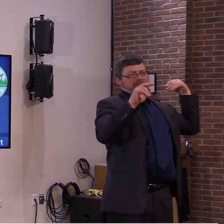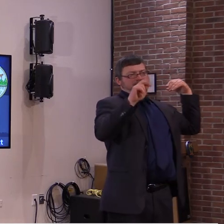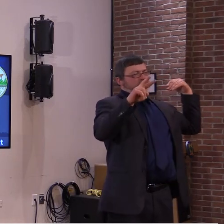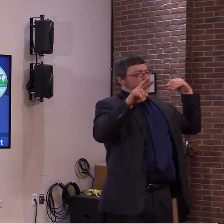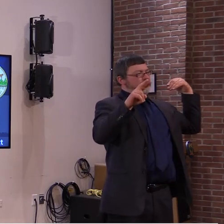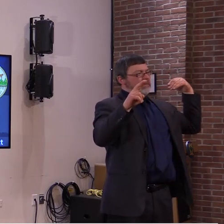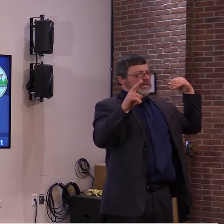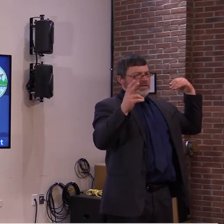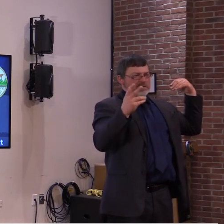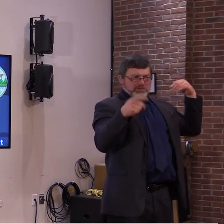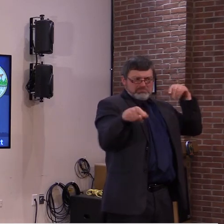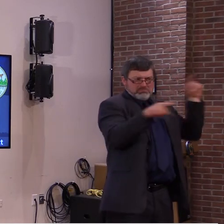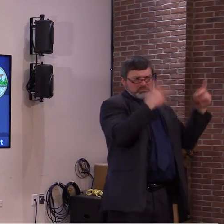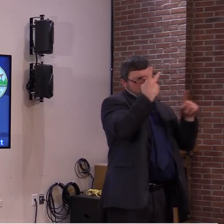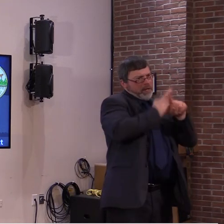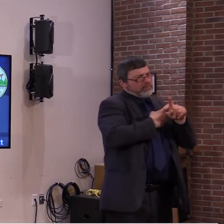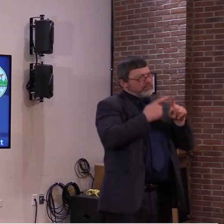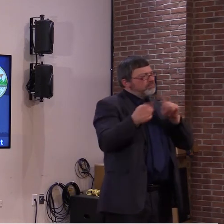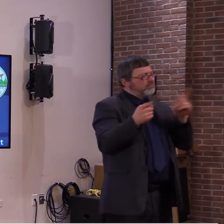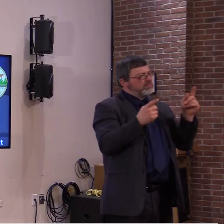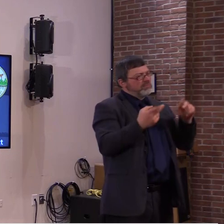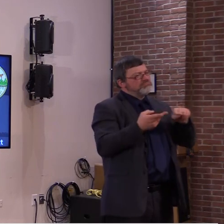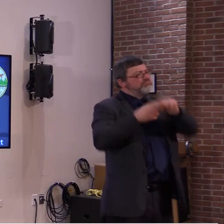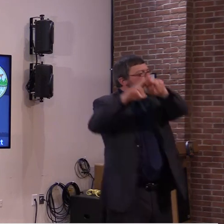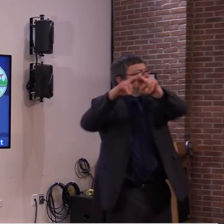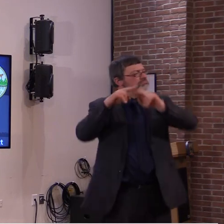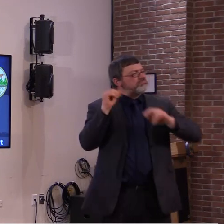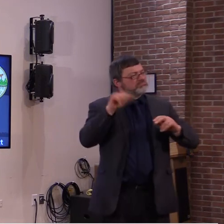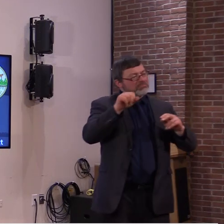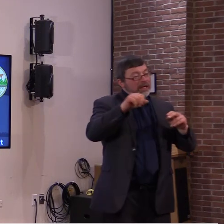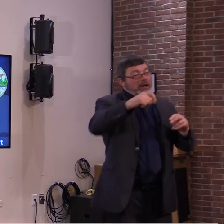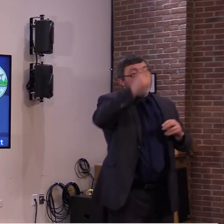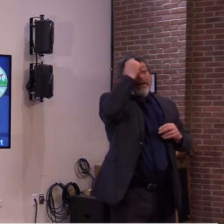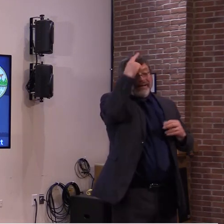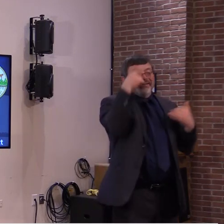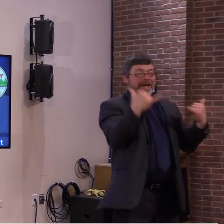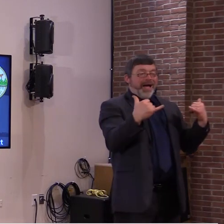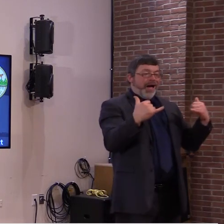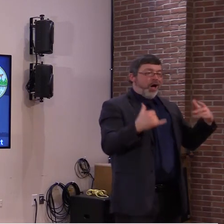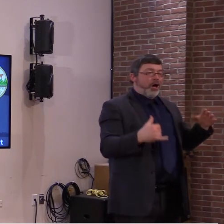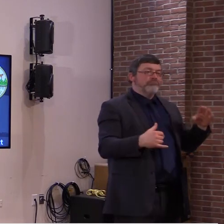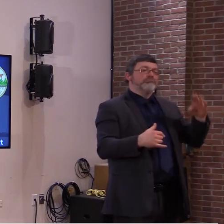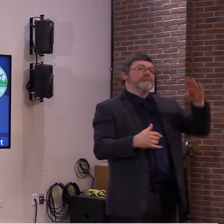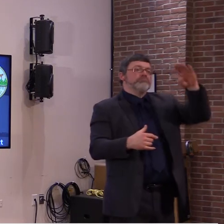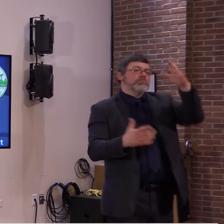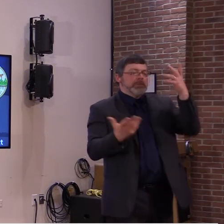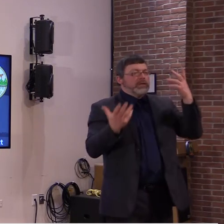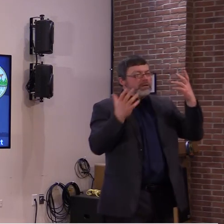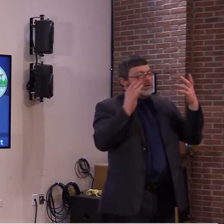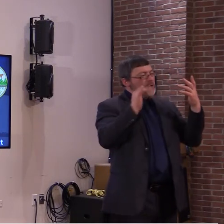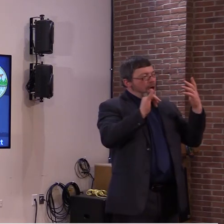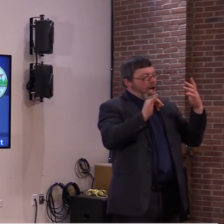of peaks and troughs within individual areas as well.